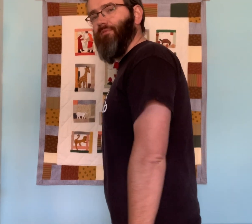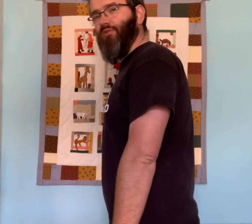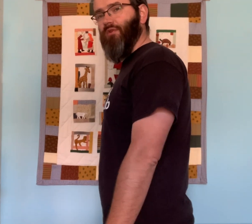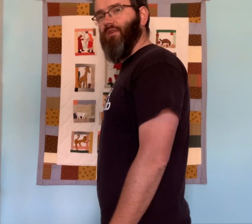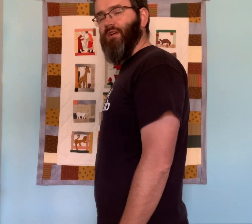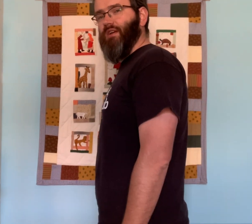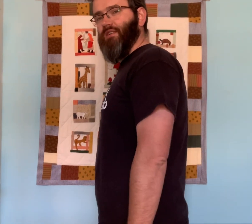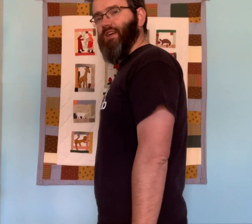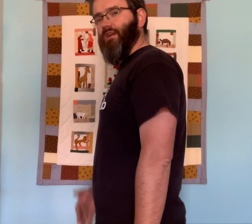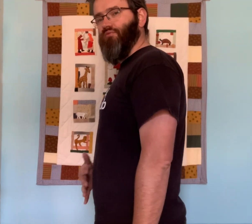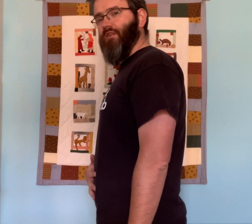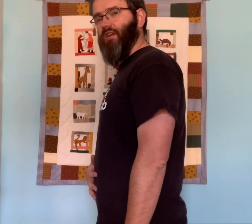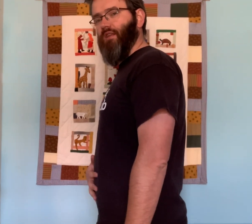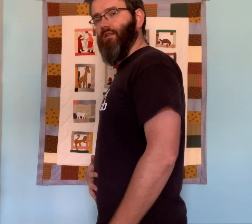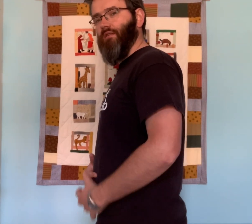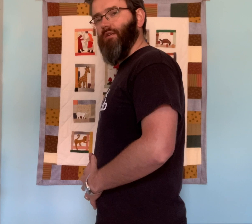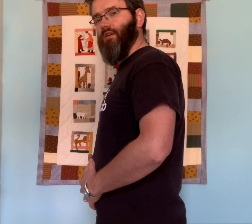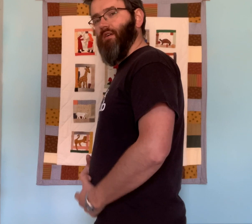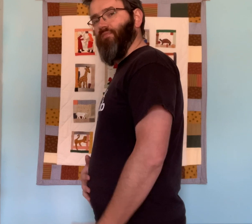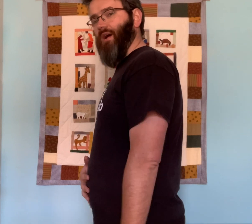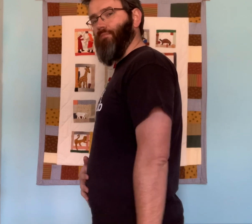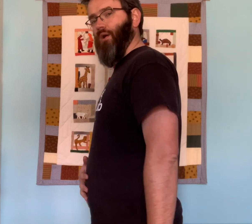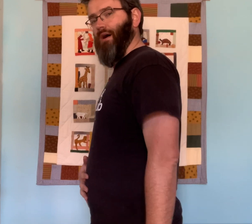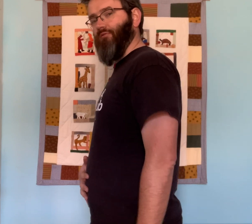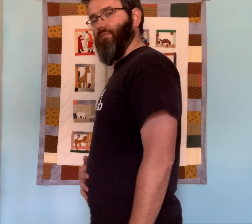4. Take a breath in and blow out for me.